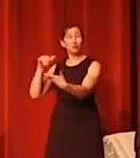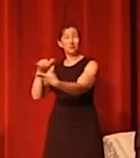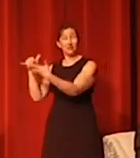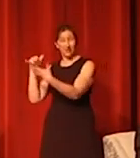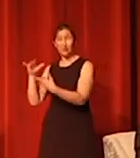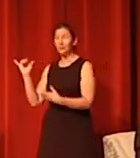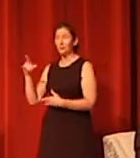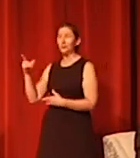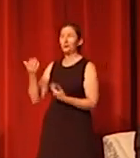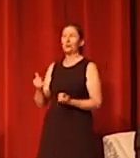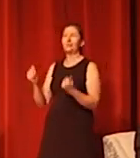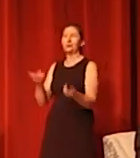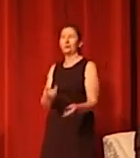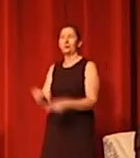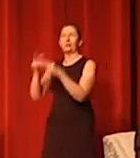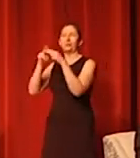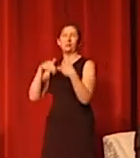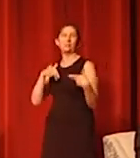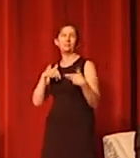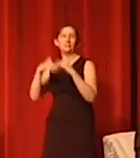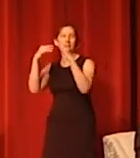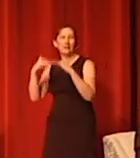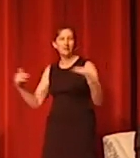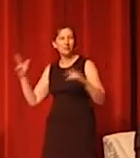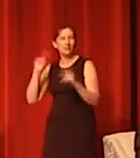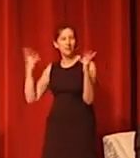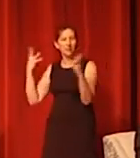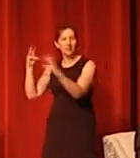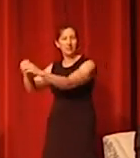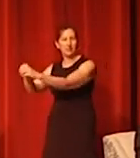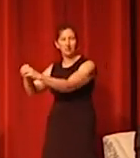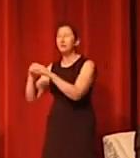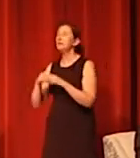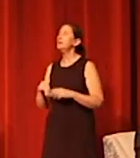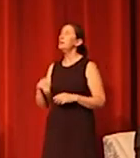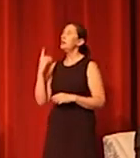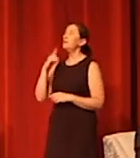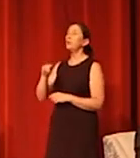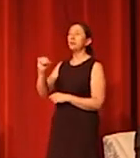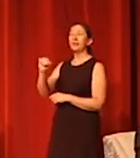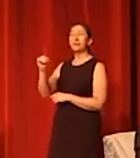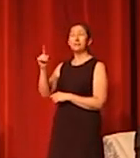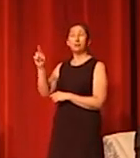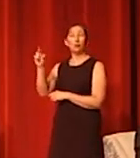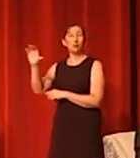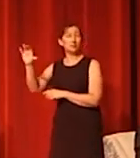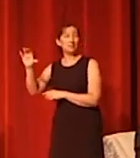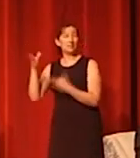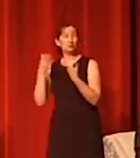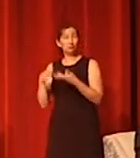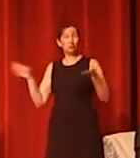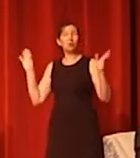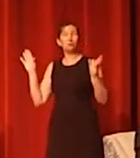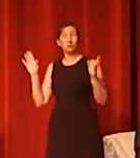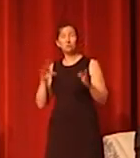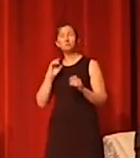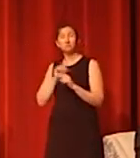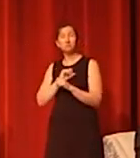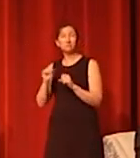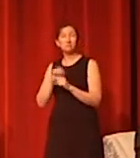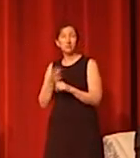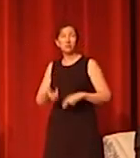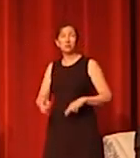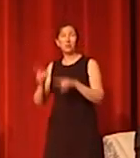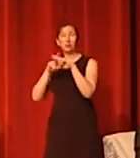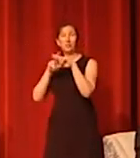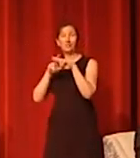studies. And then for the Alzheimer's Disease Research Center in general, they're increasing diversity even in the